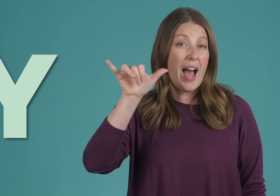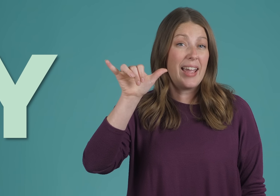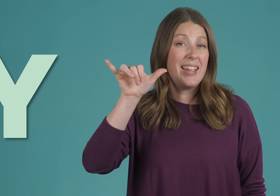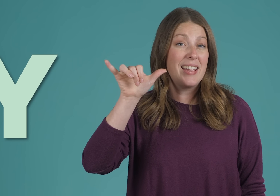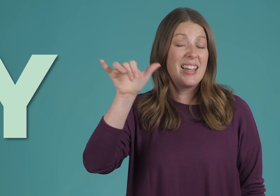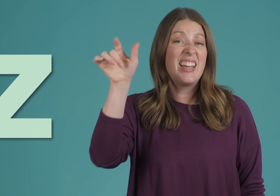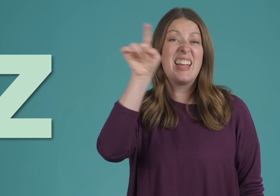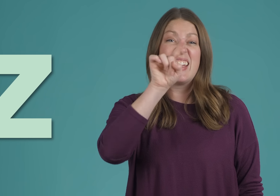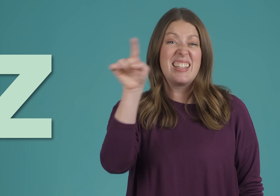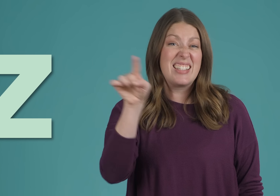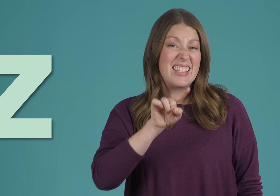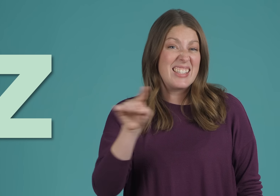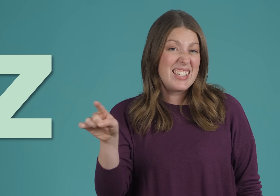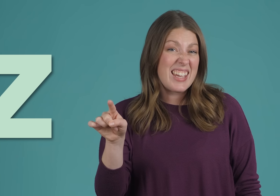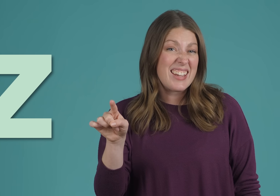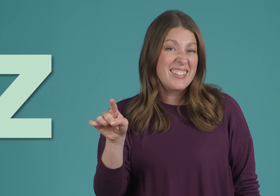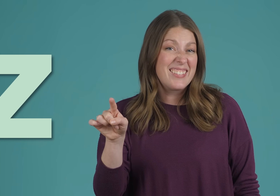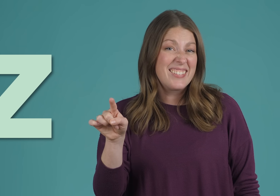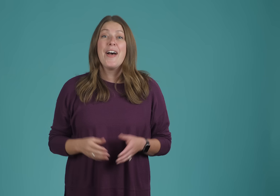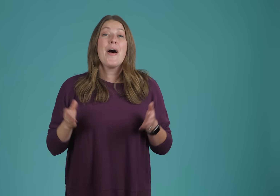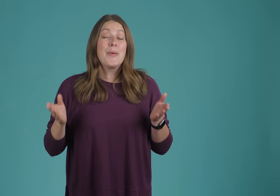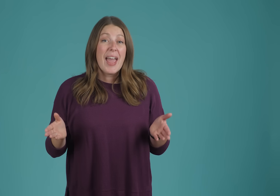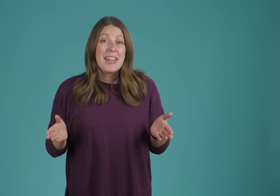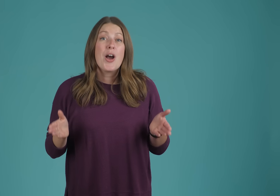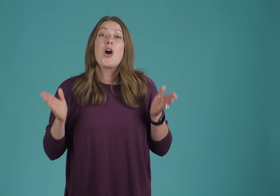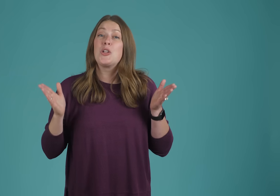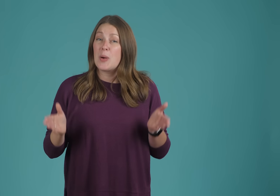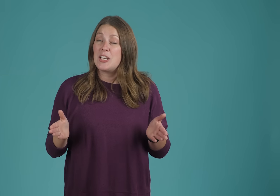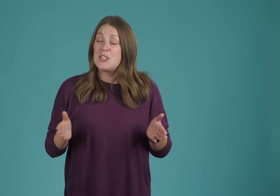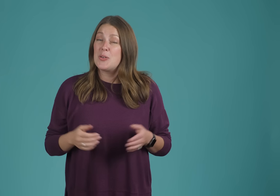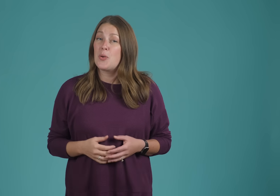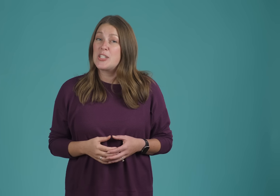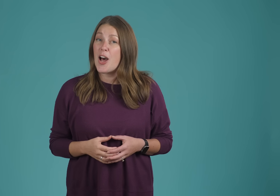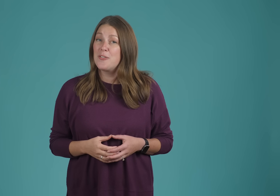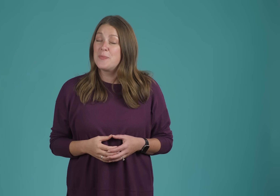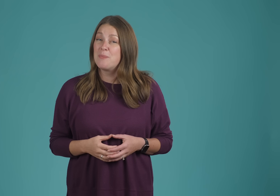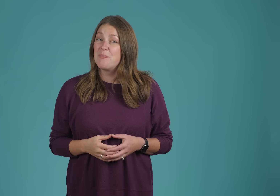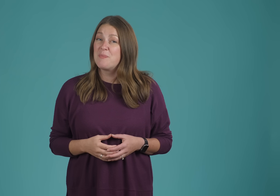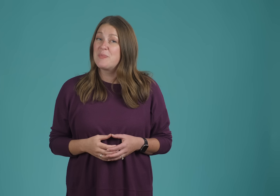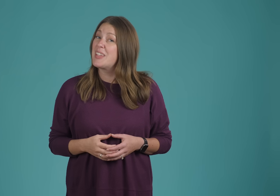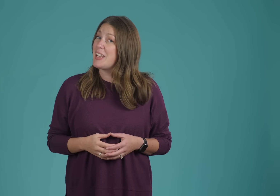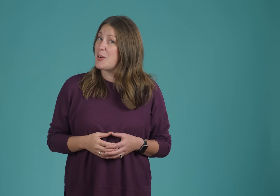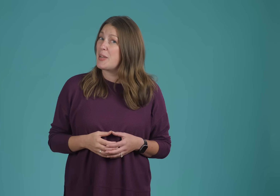Y, Z. Okay, are you ready to do it voice off? Here we go.